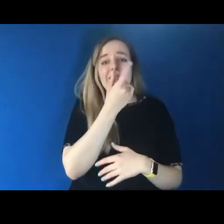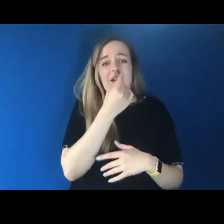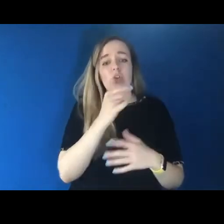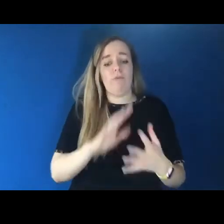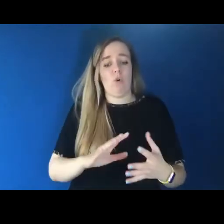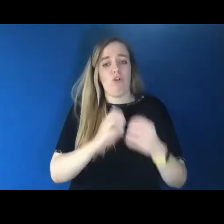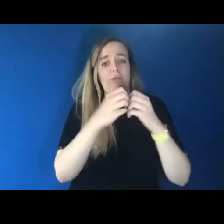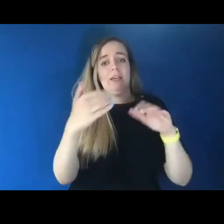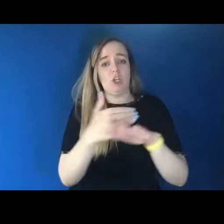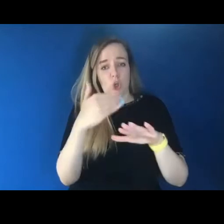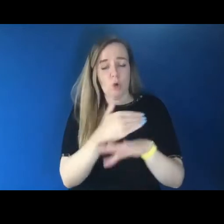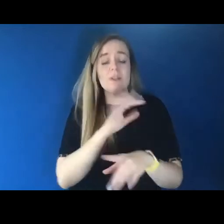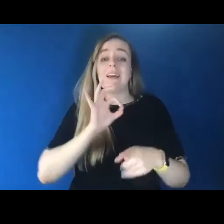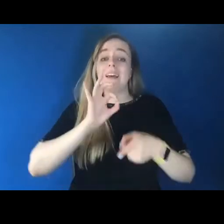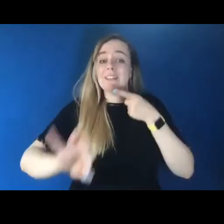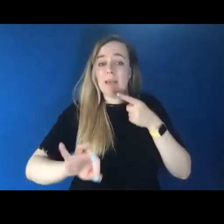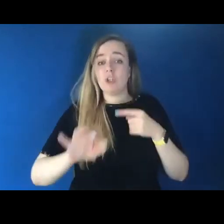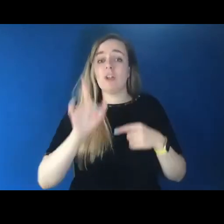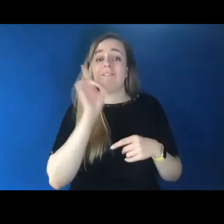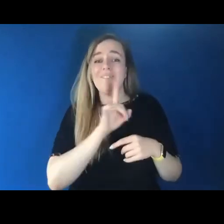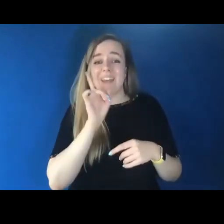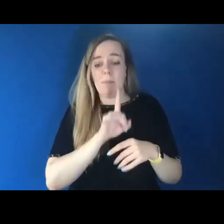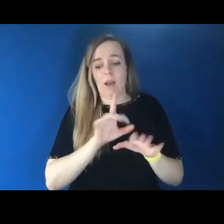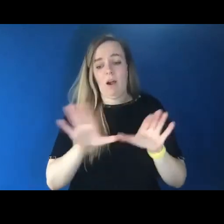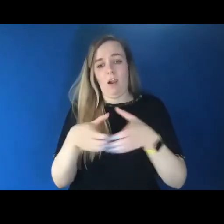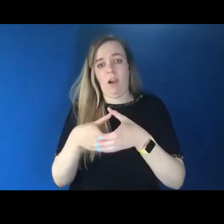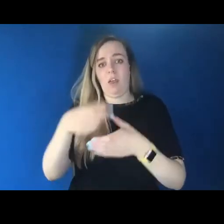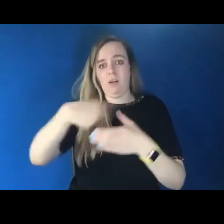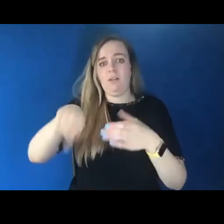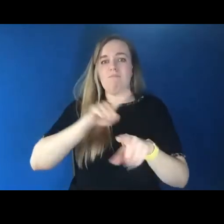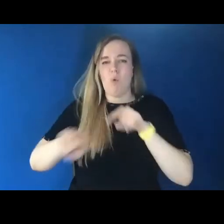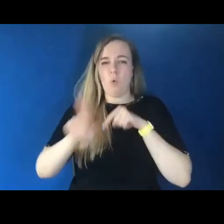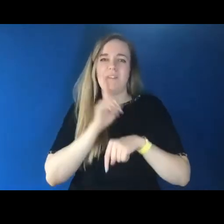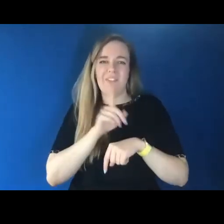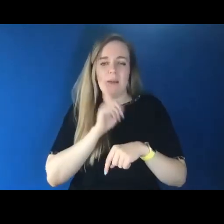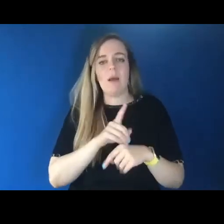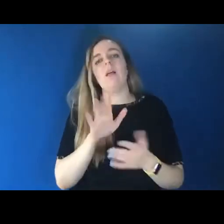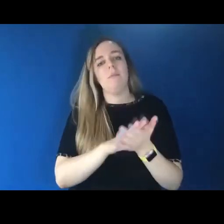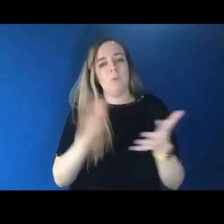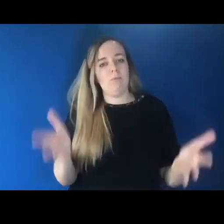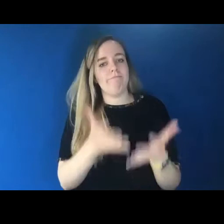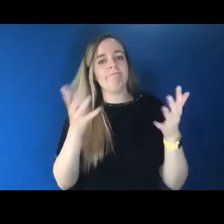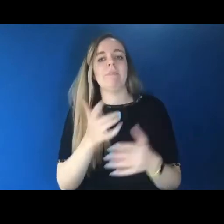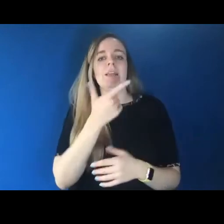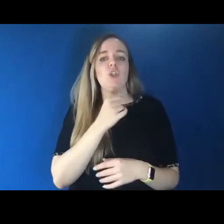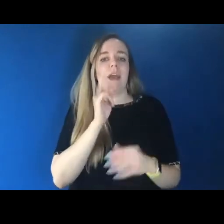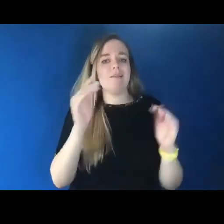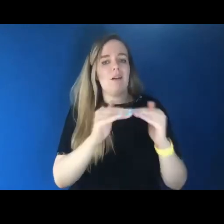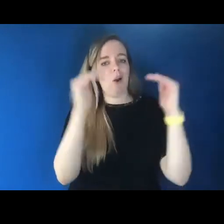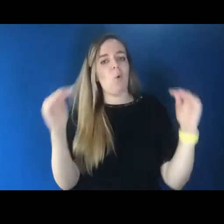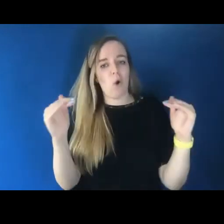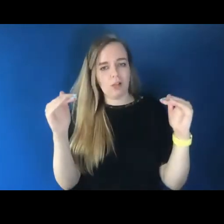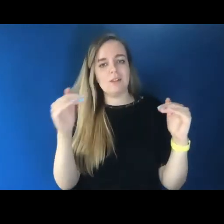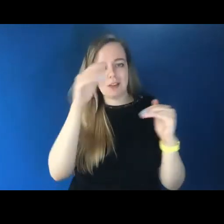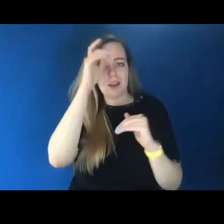creation, particularly in female-dominated sectors, thus promoting gender equality,